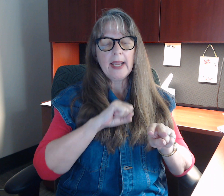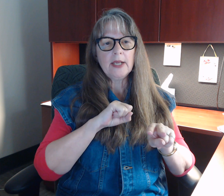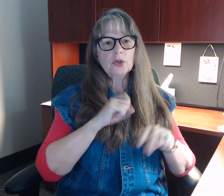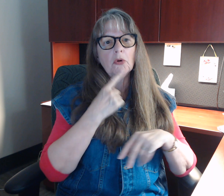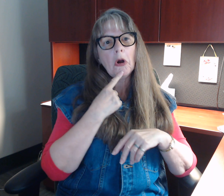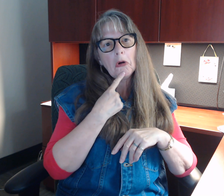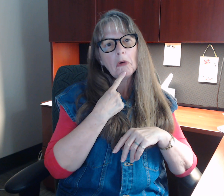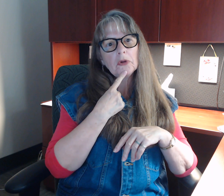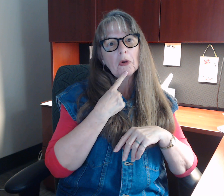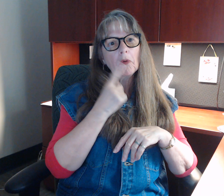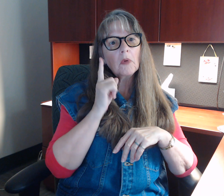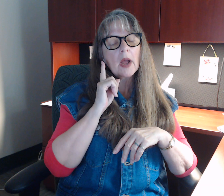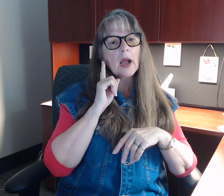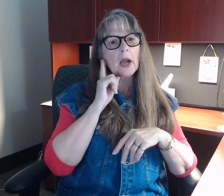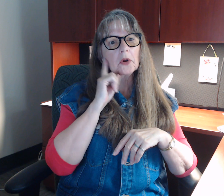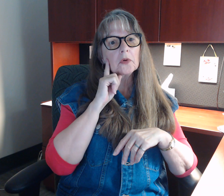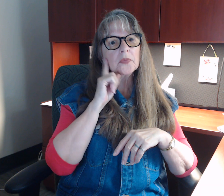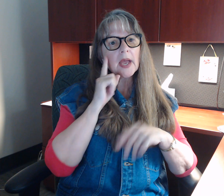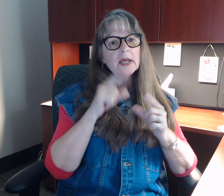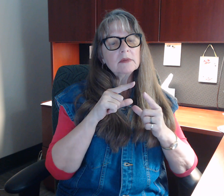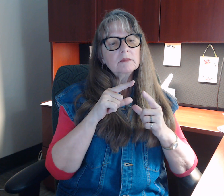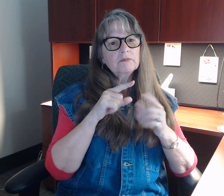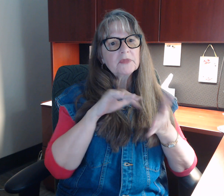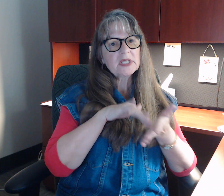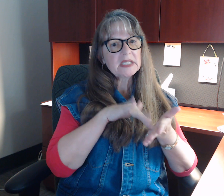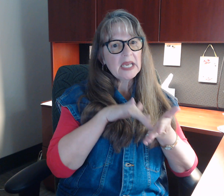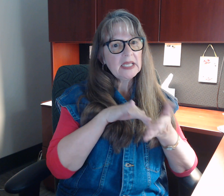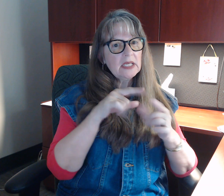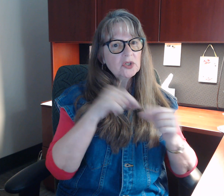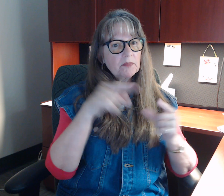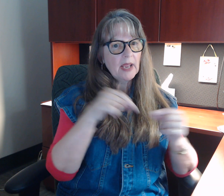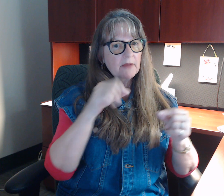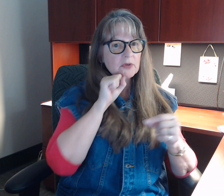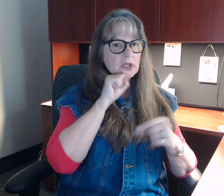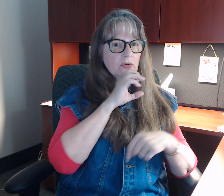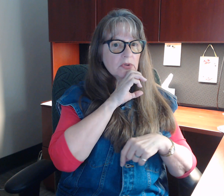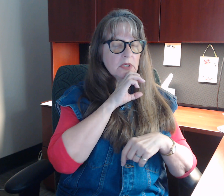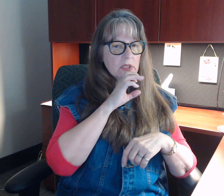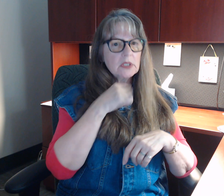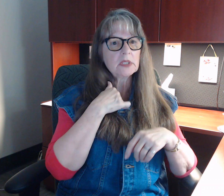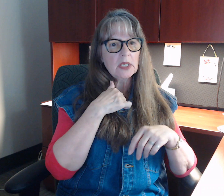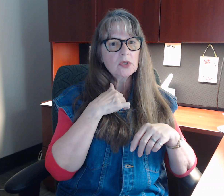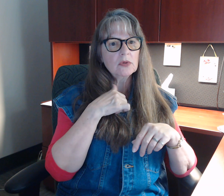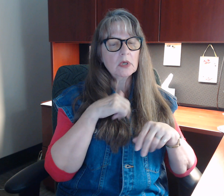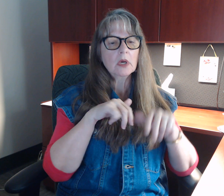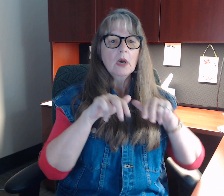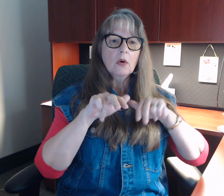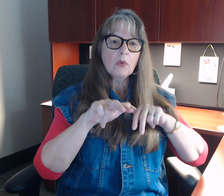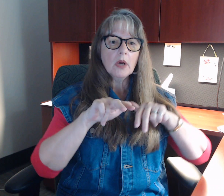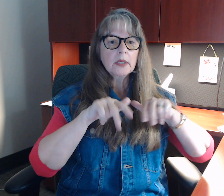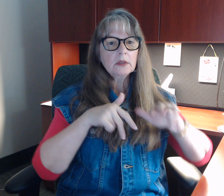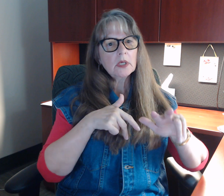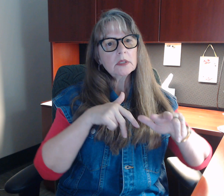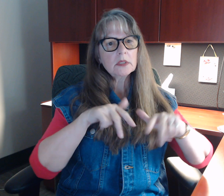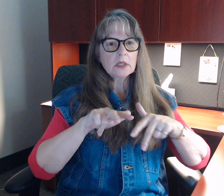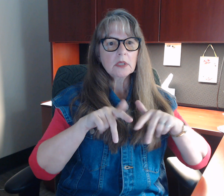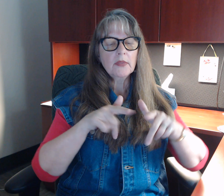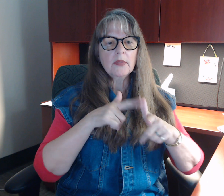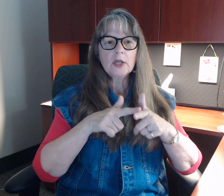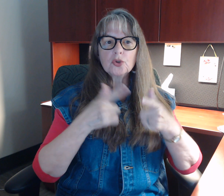and go, oh, I heard that study in Japan for senior citizens, they do the walking and then they try